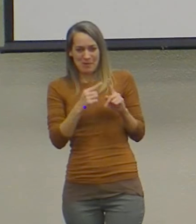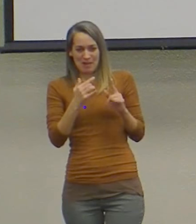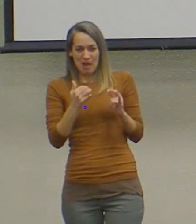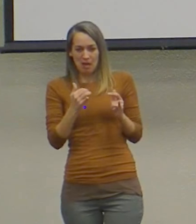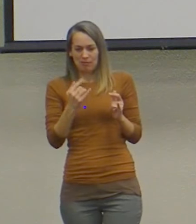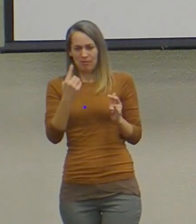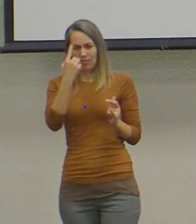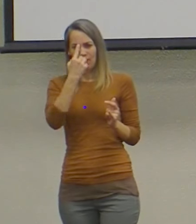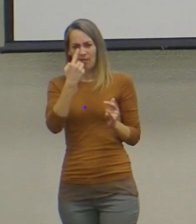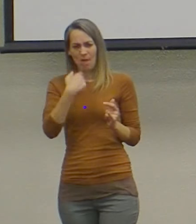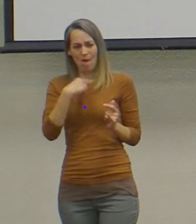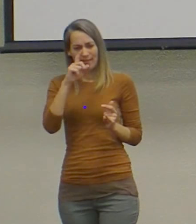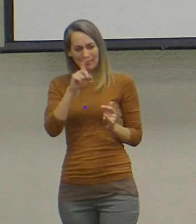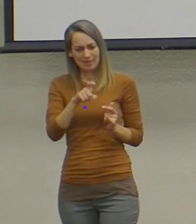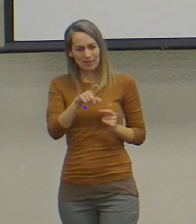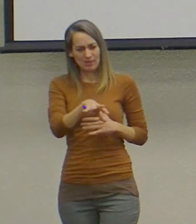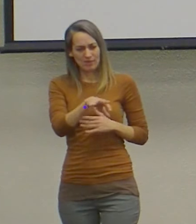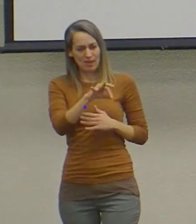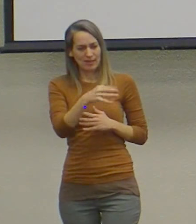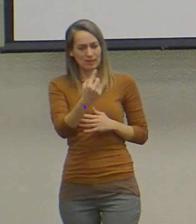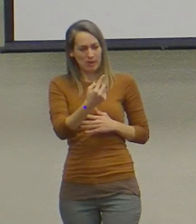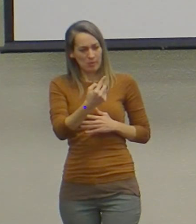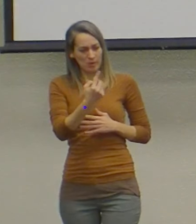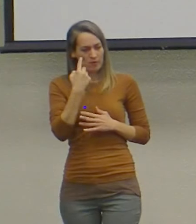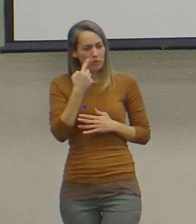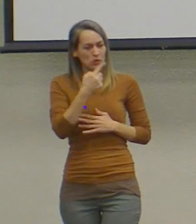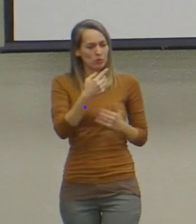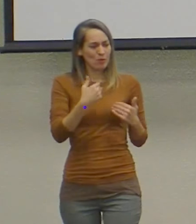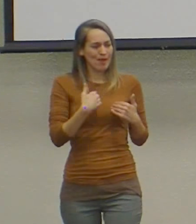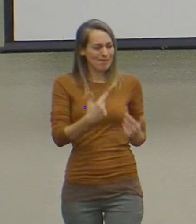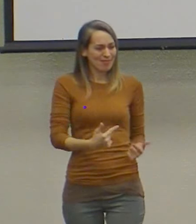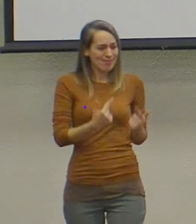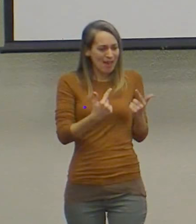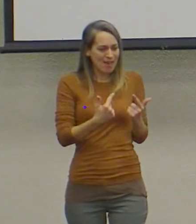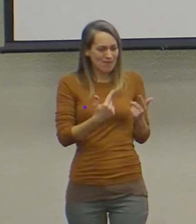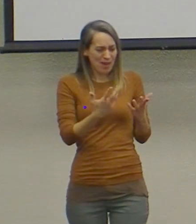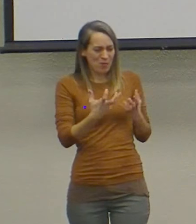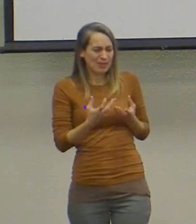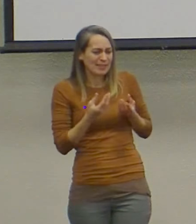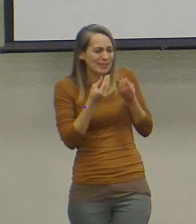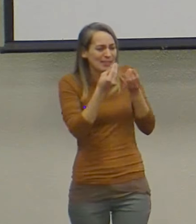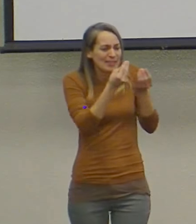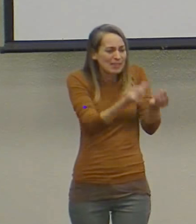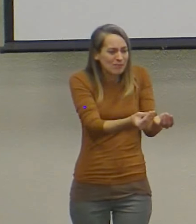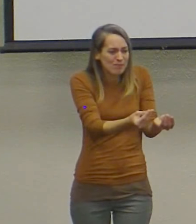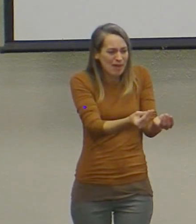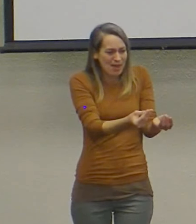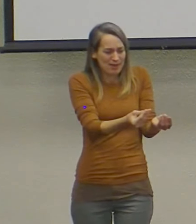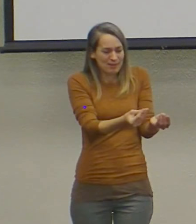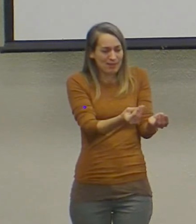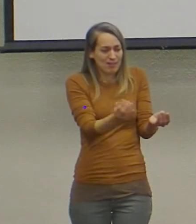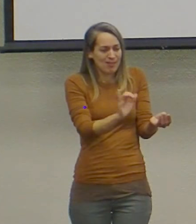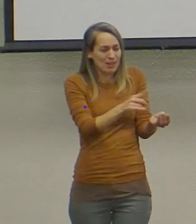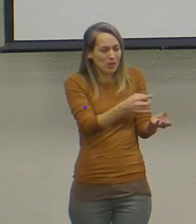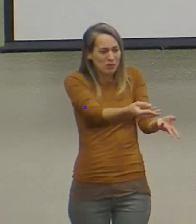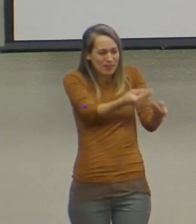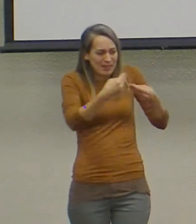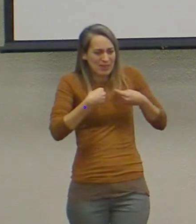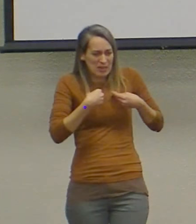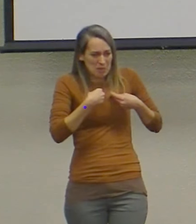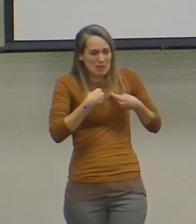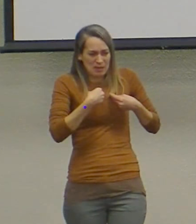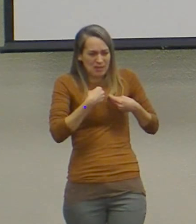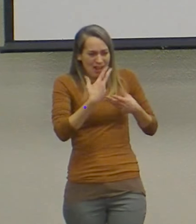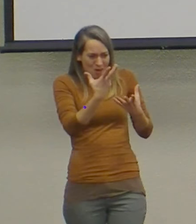with whom you can create a life. I want to give back to you as you have given to me." What